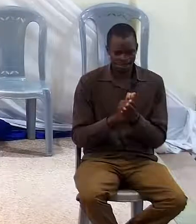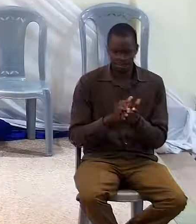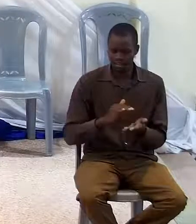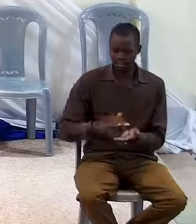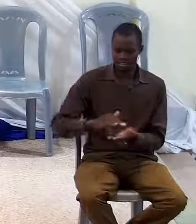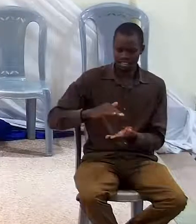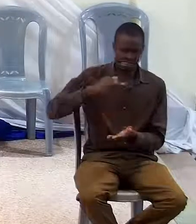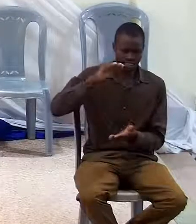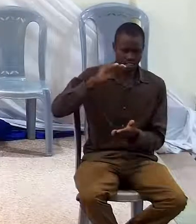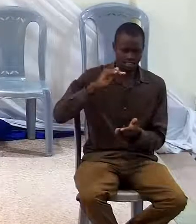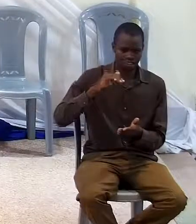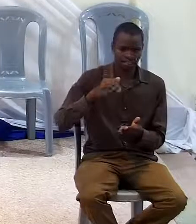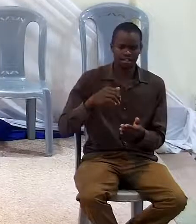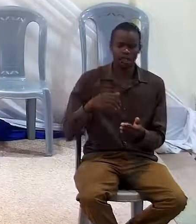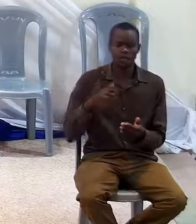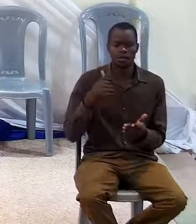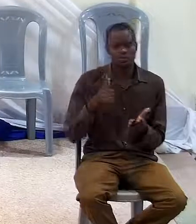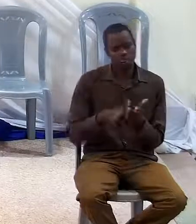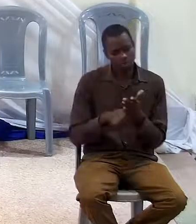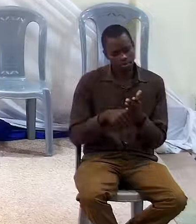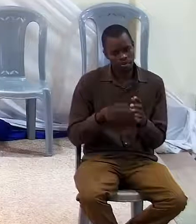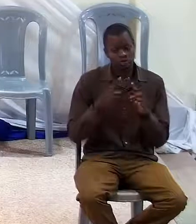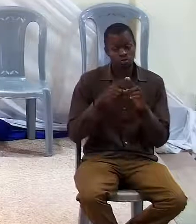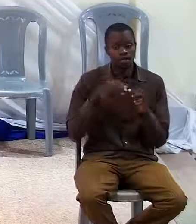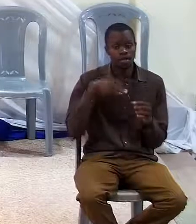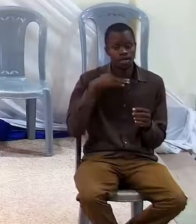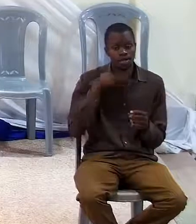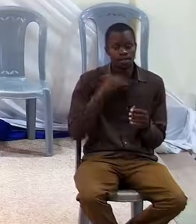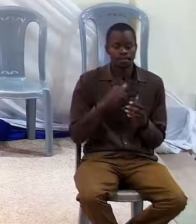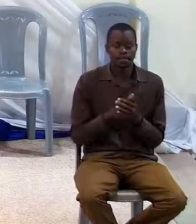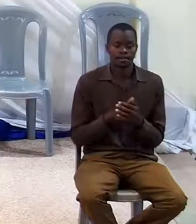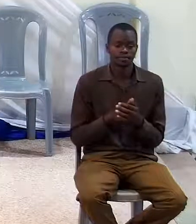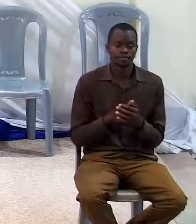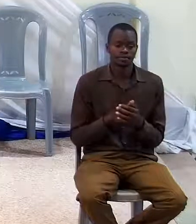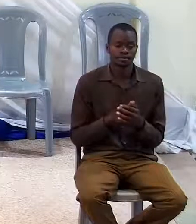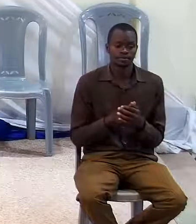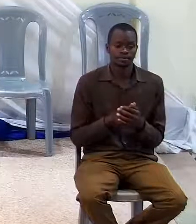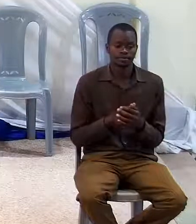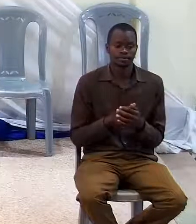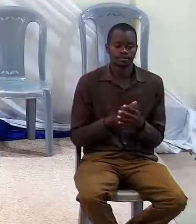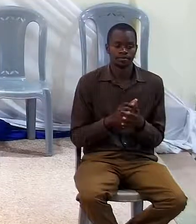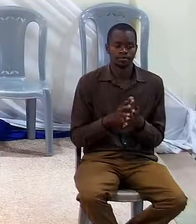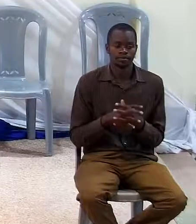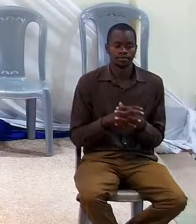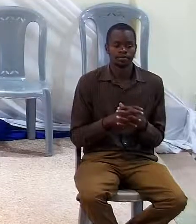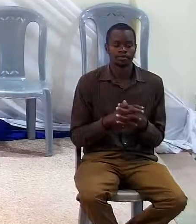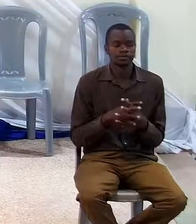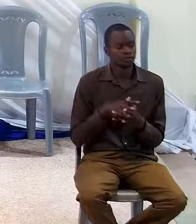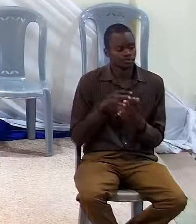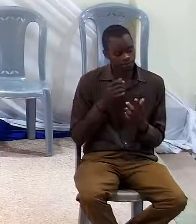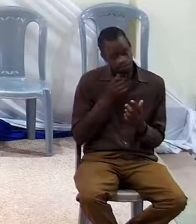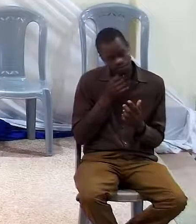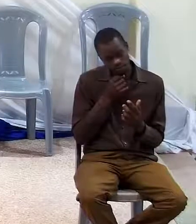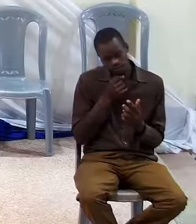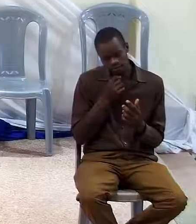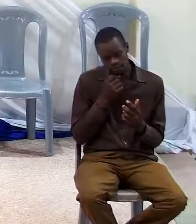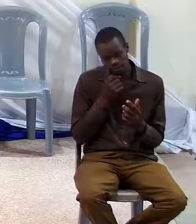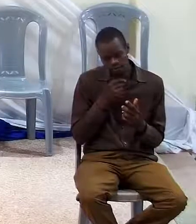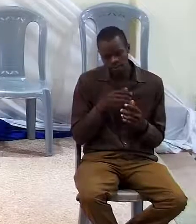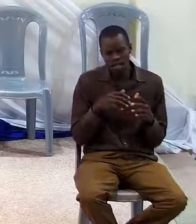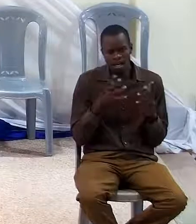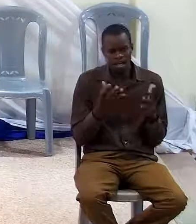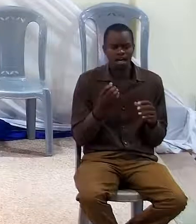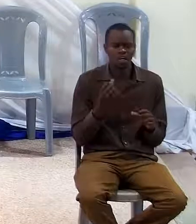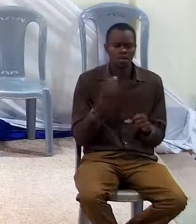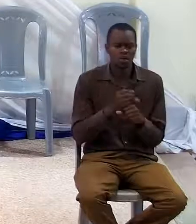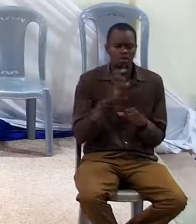death, an increased risk to death. Having known your body mass index, then you want